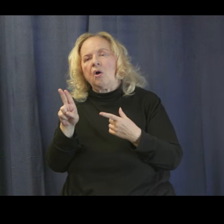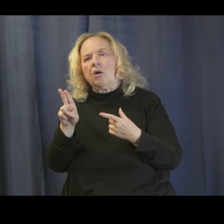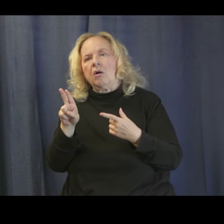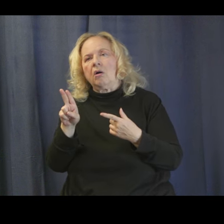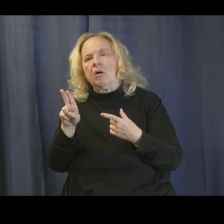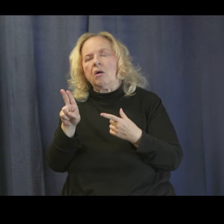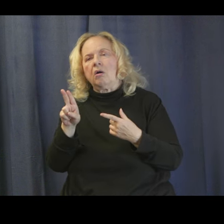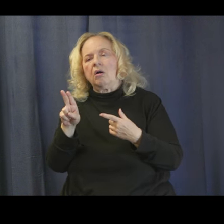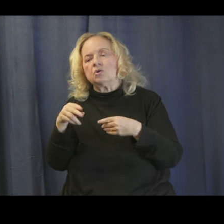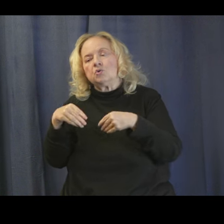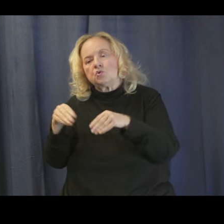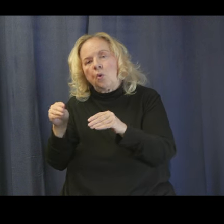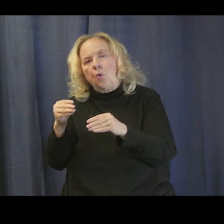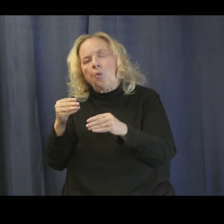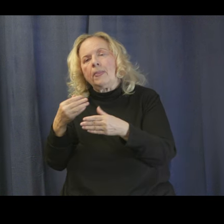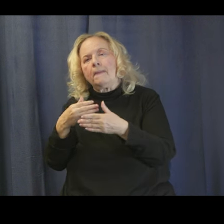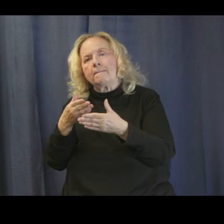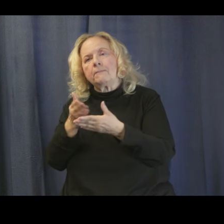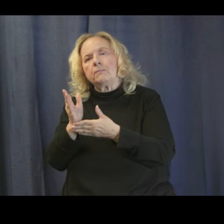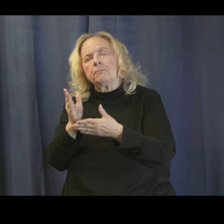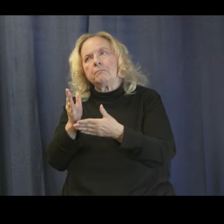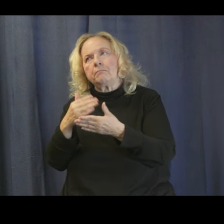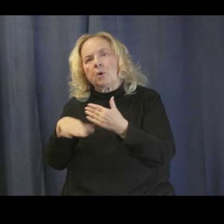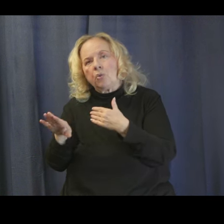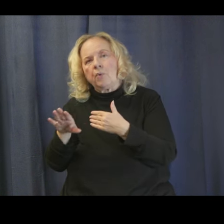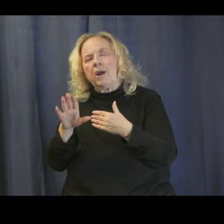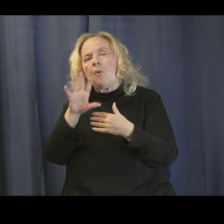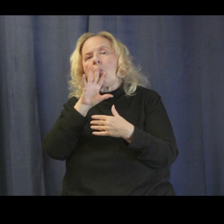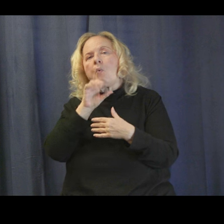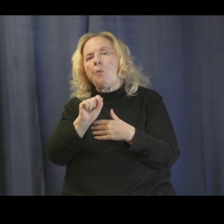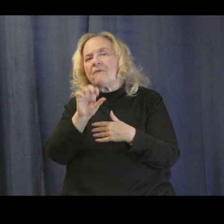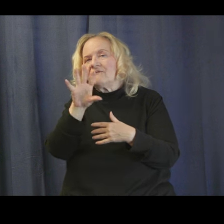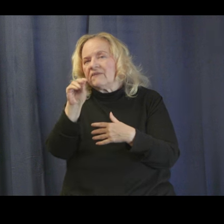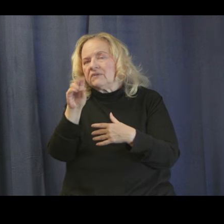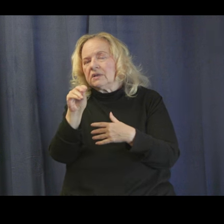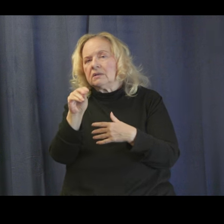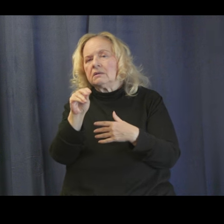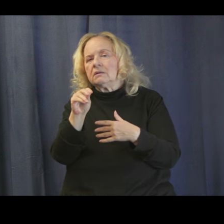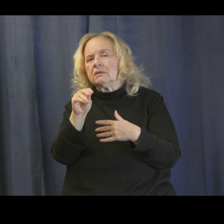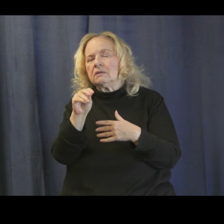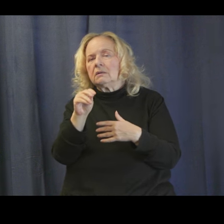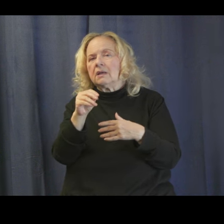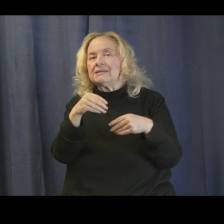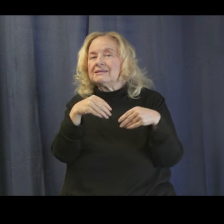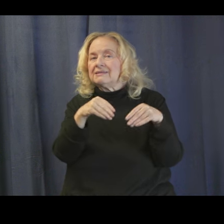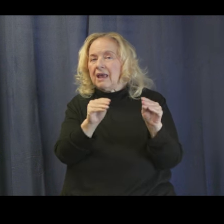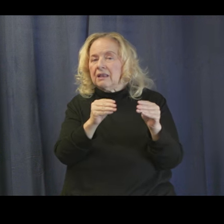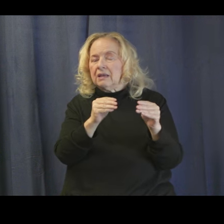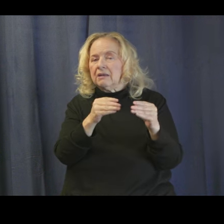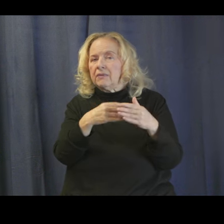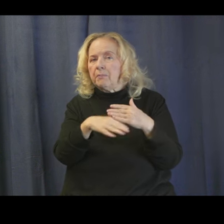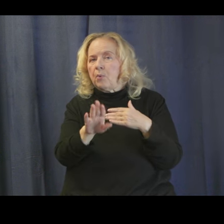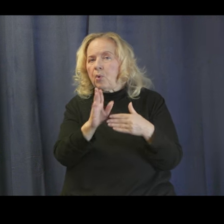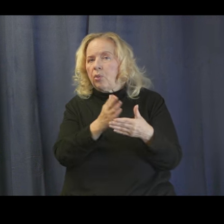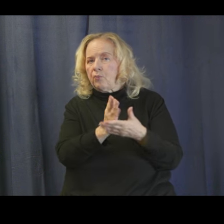Esau sells the birthright and they're 50 years old. So at the selling of the